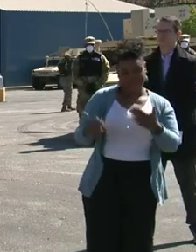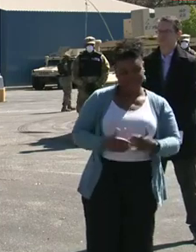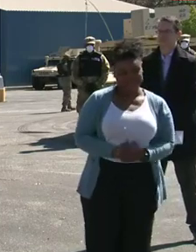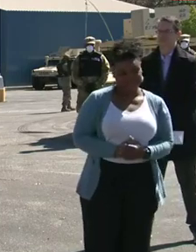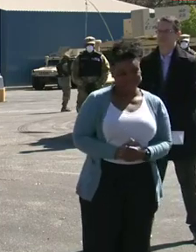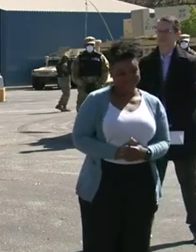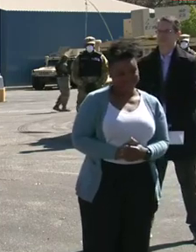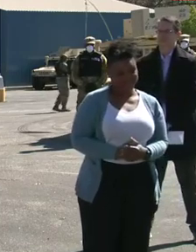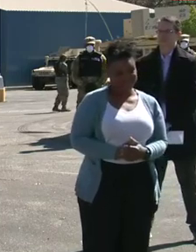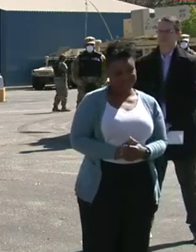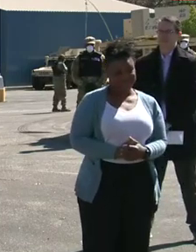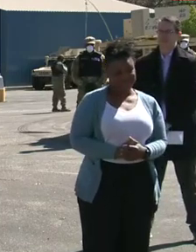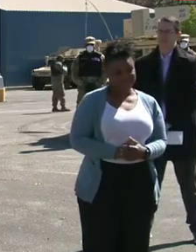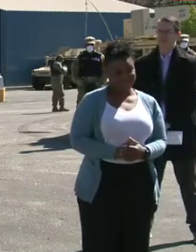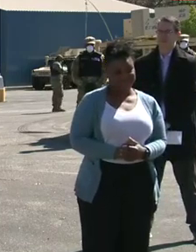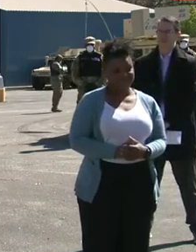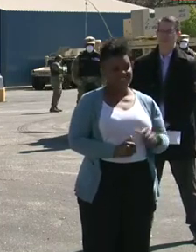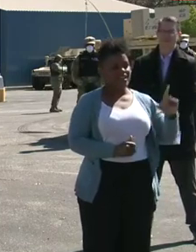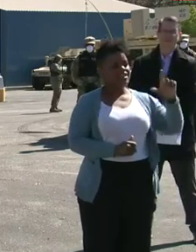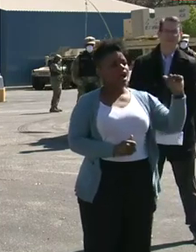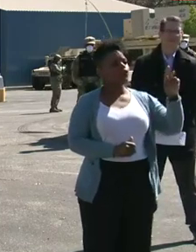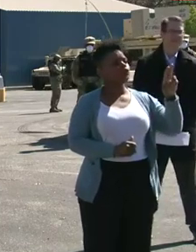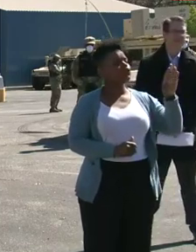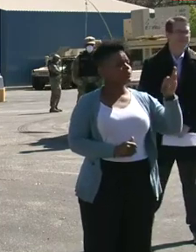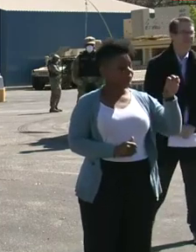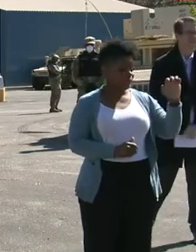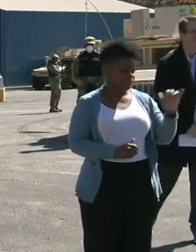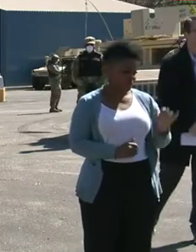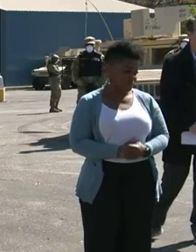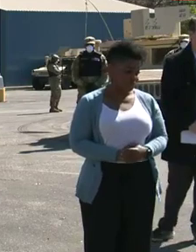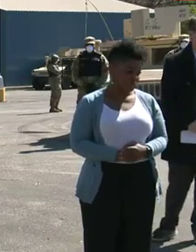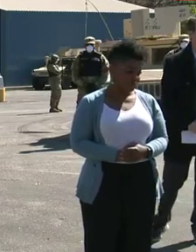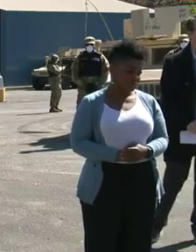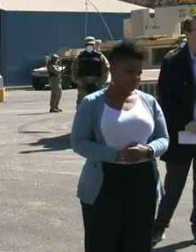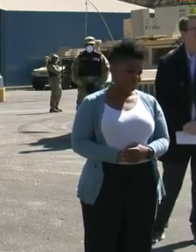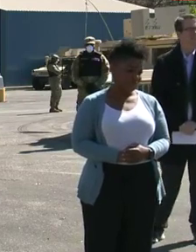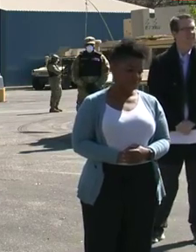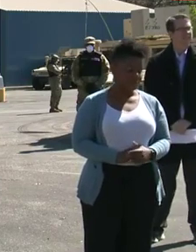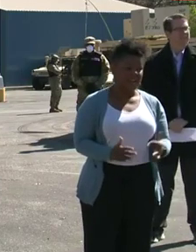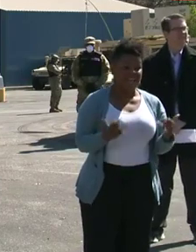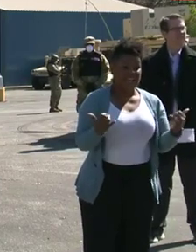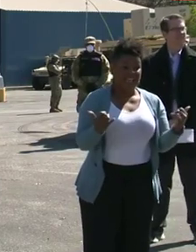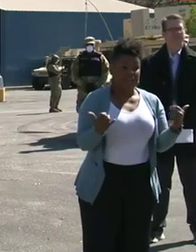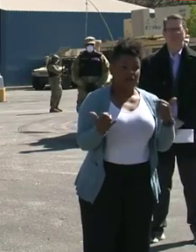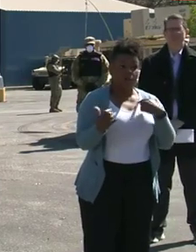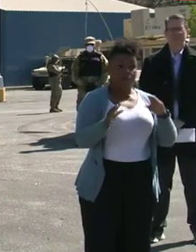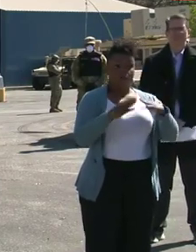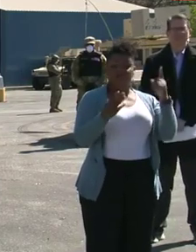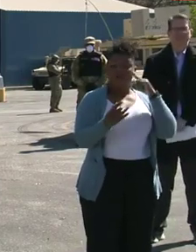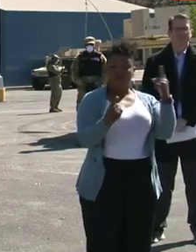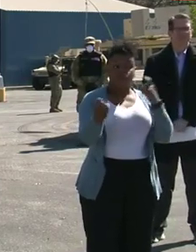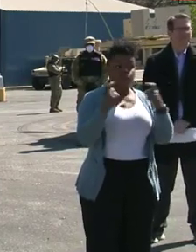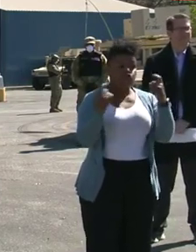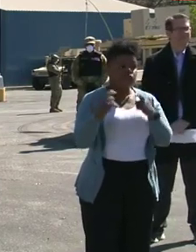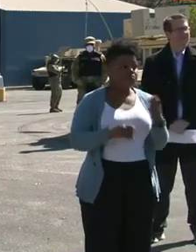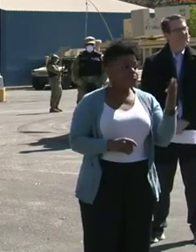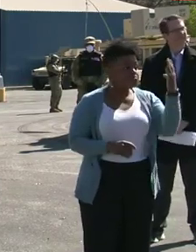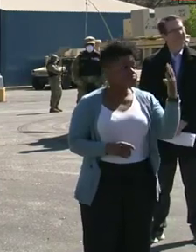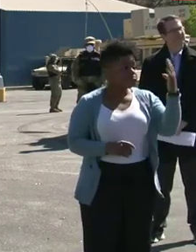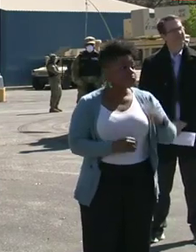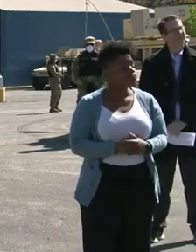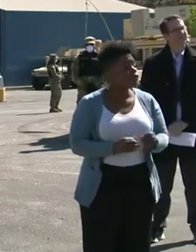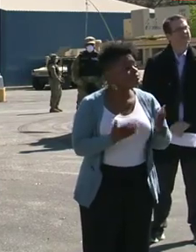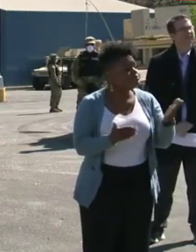you, LaRuby. So with that, we can answer some questions. Yes, Sam.